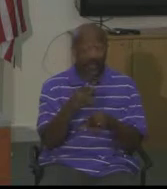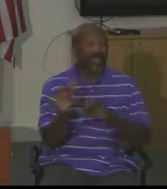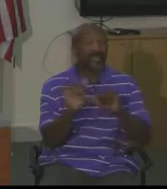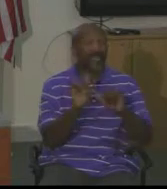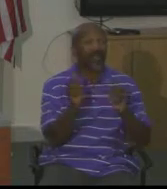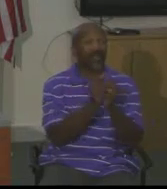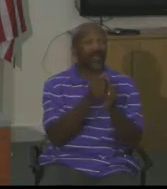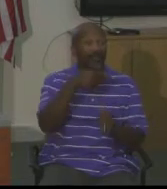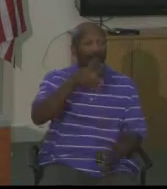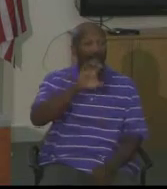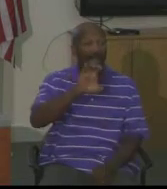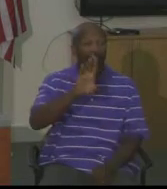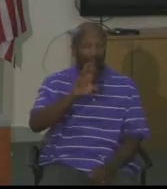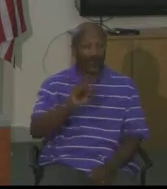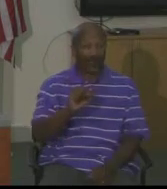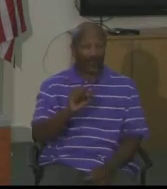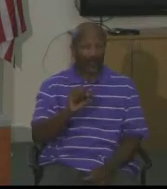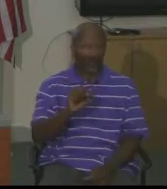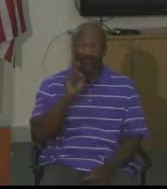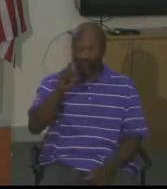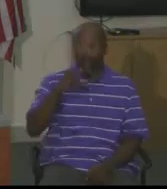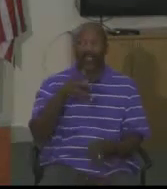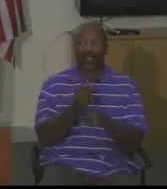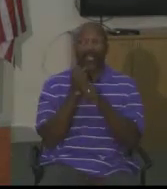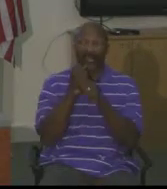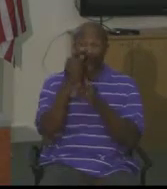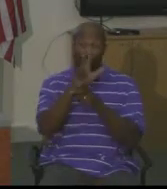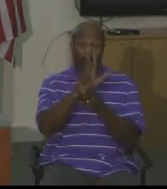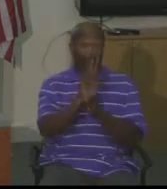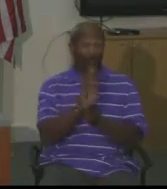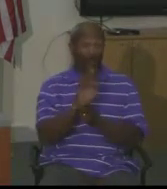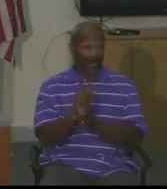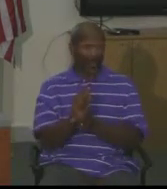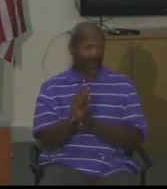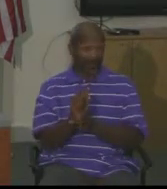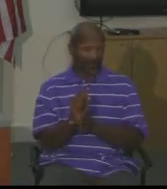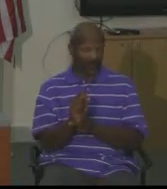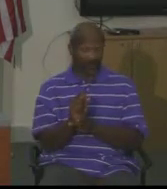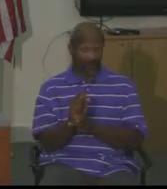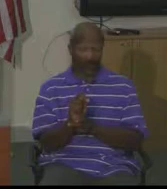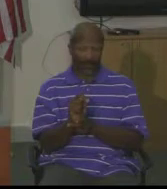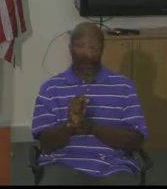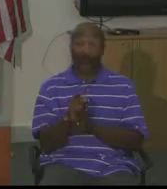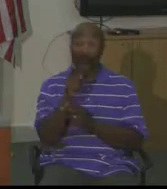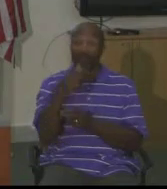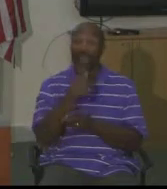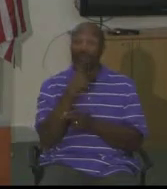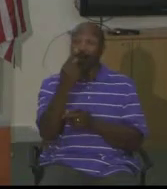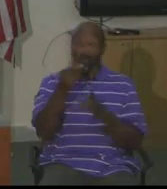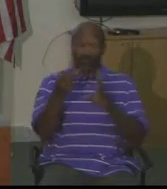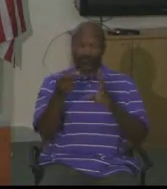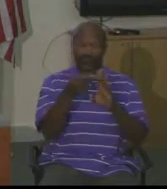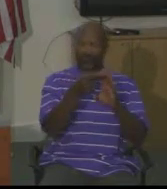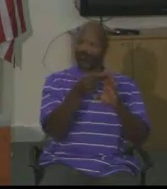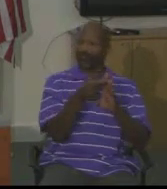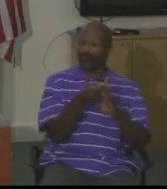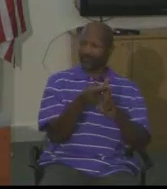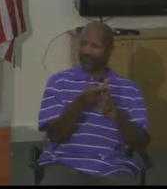the PCI bus. So for 32 bits, you just have this connector.